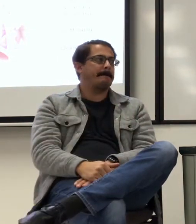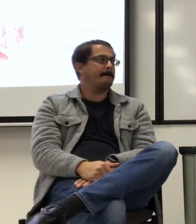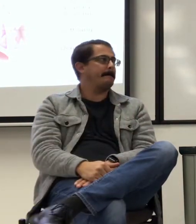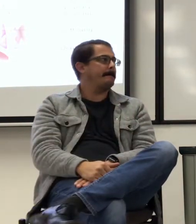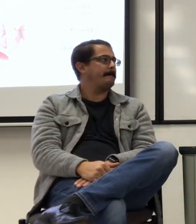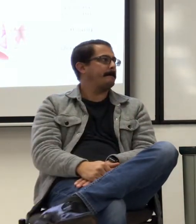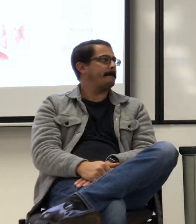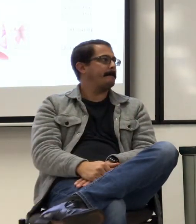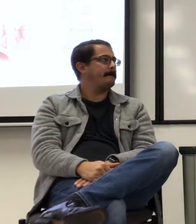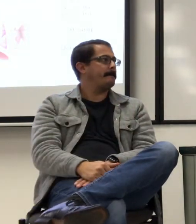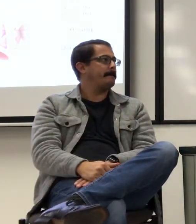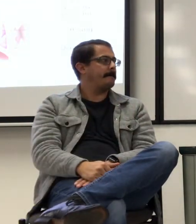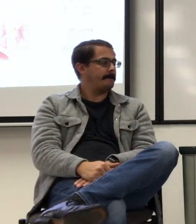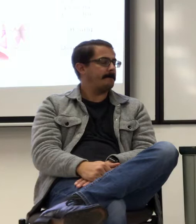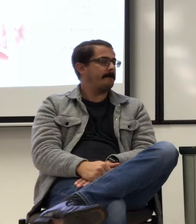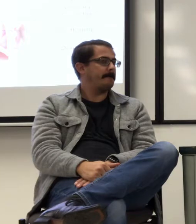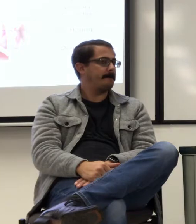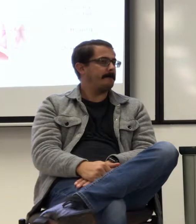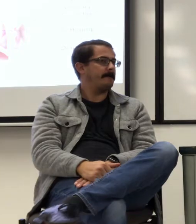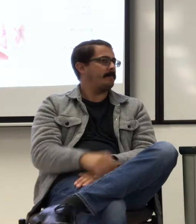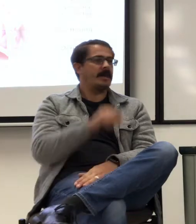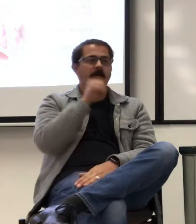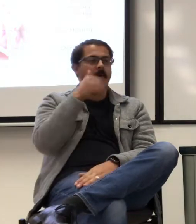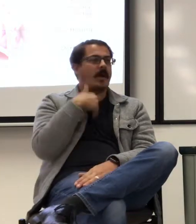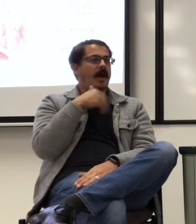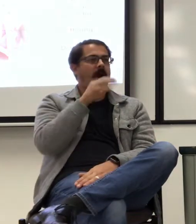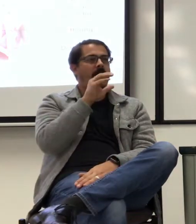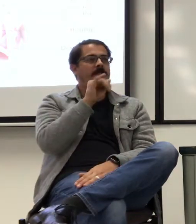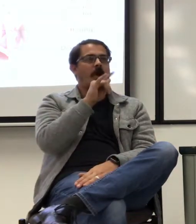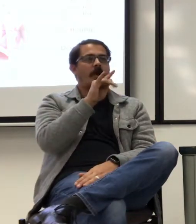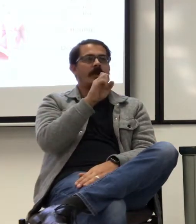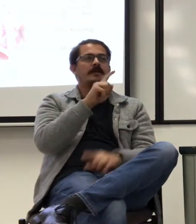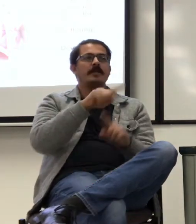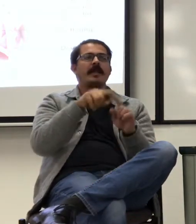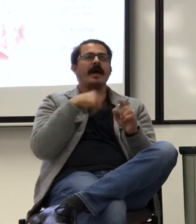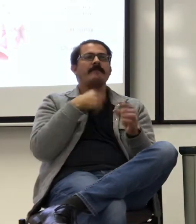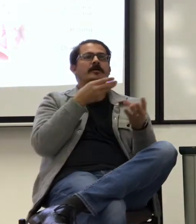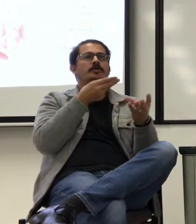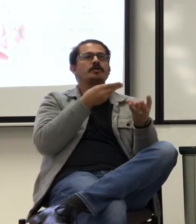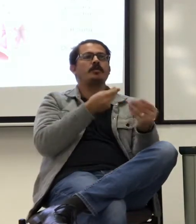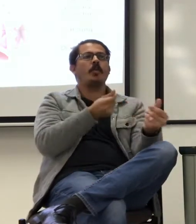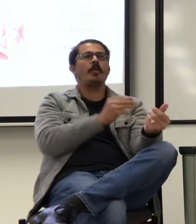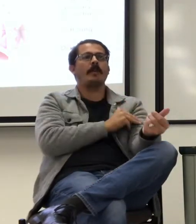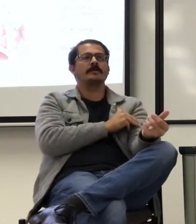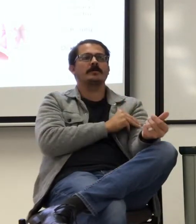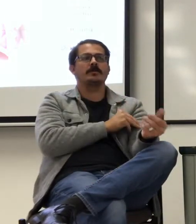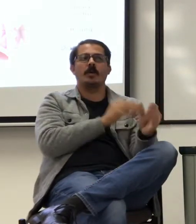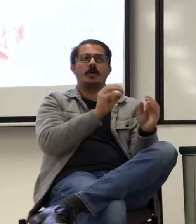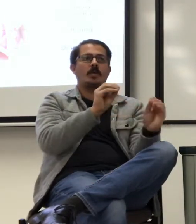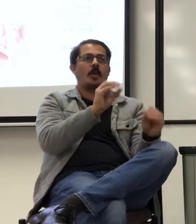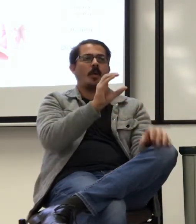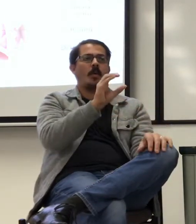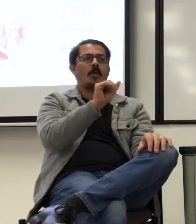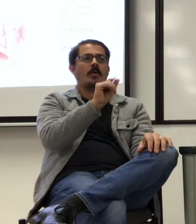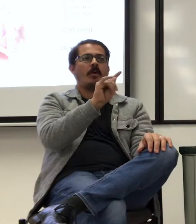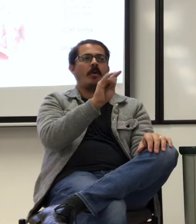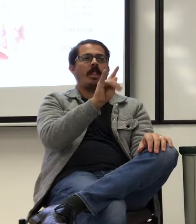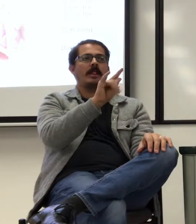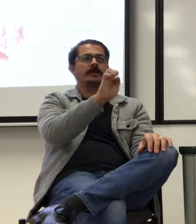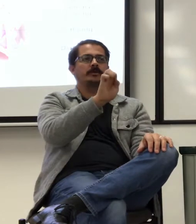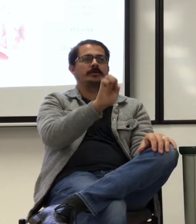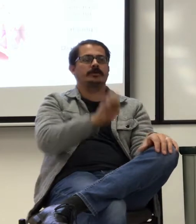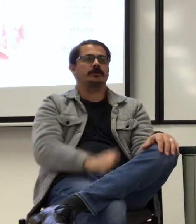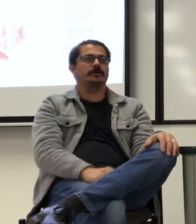And they do not have cartilage, but they have smooth muscle. So I'm going to write no cartilage, smooth muscle. Cartilage.